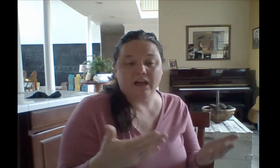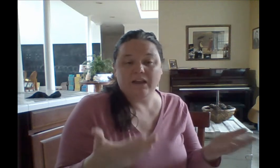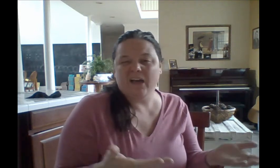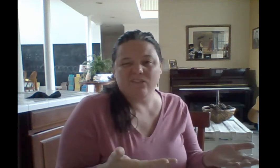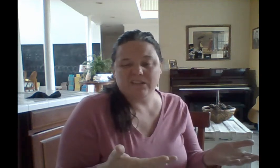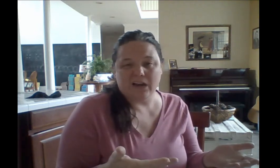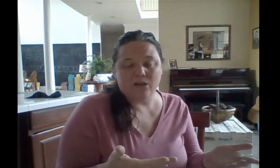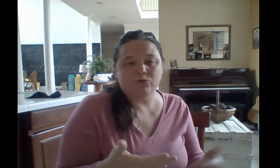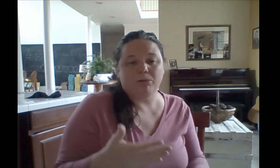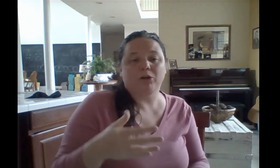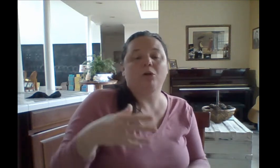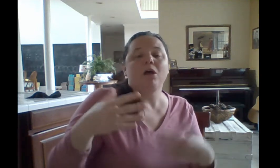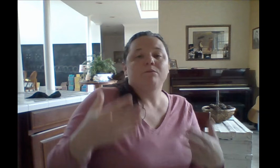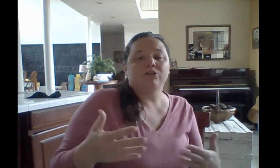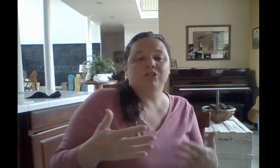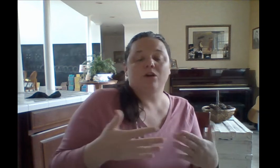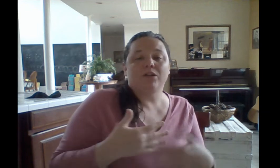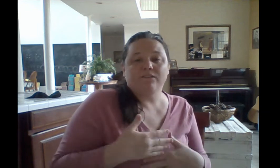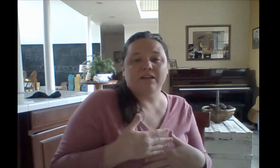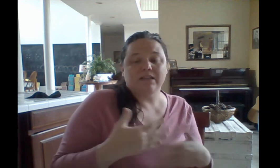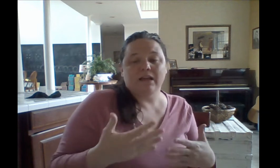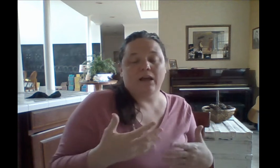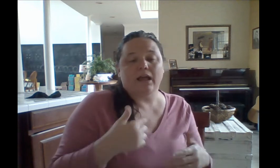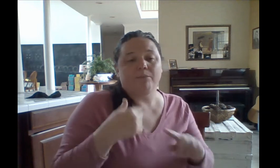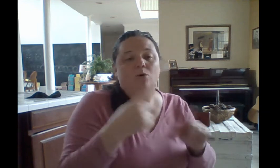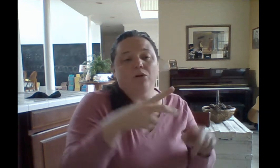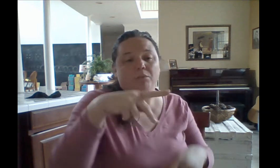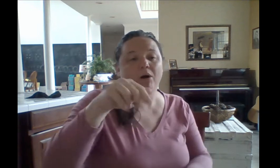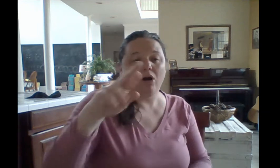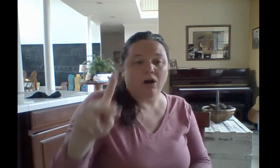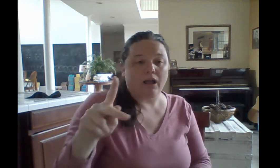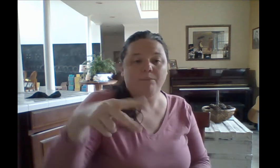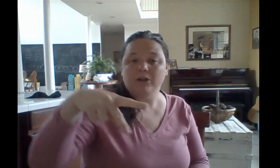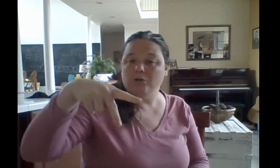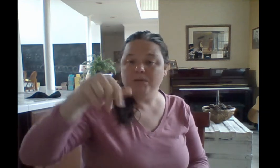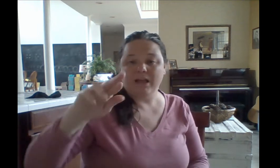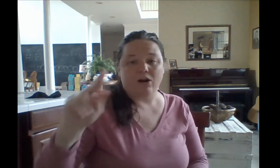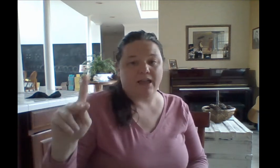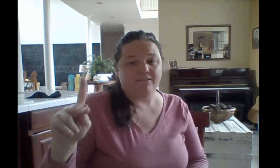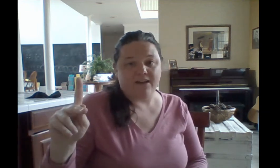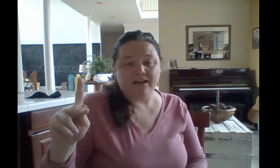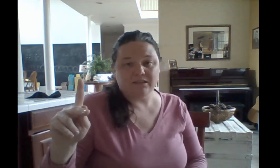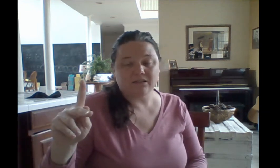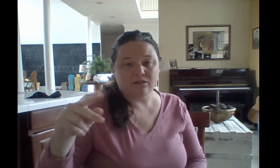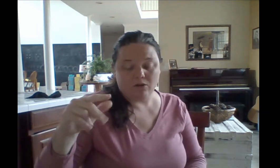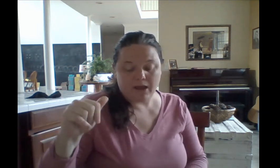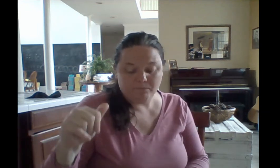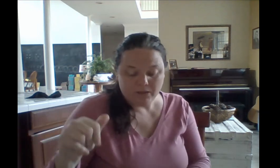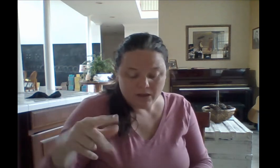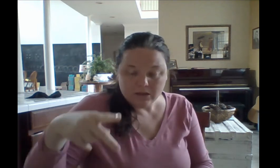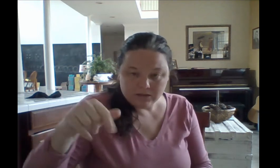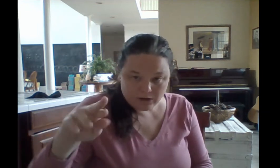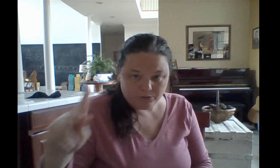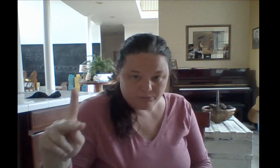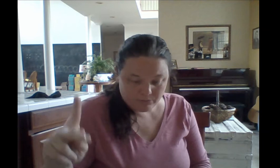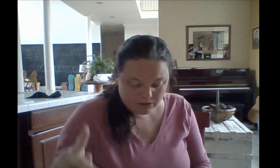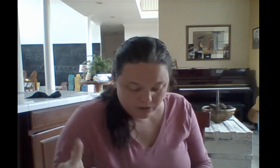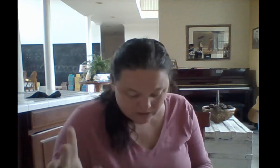I haven't decided yet which one I'm going to do. But just know that if I say, I'm going to the park, I'm going to do P-A-R-K fast. Okay? So get used to